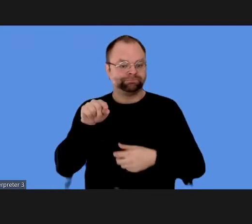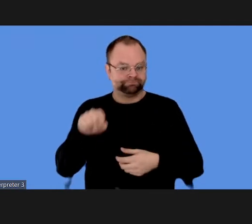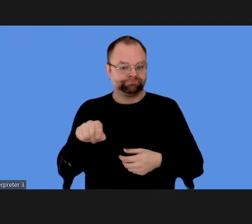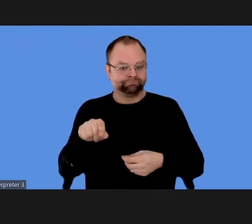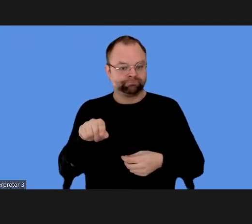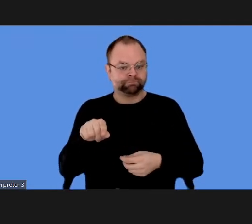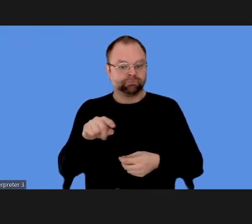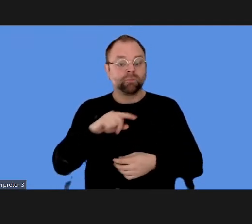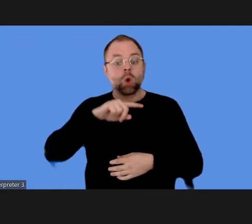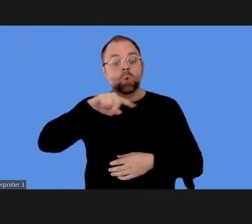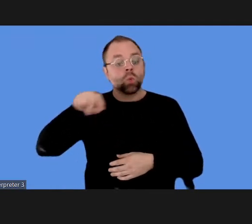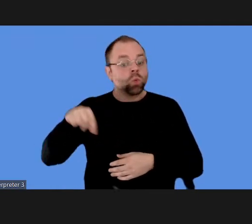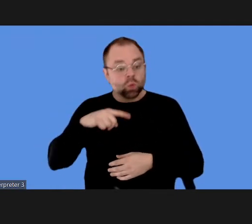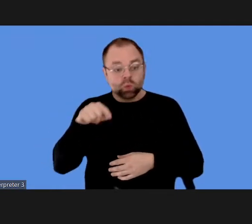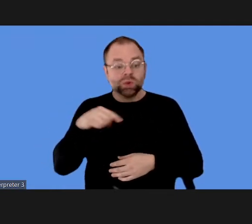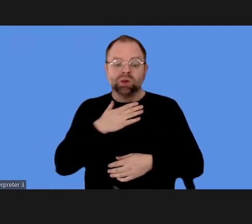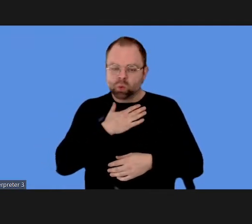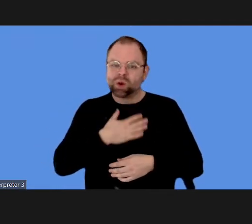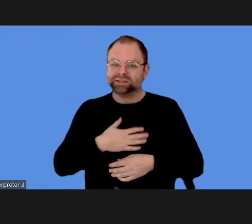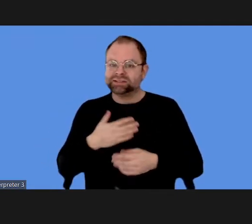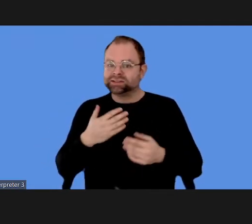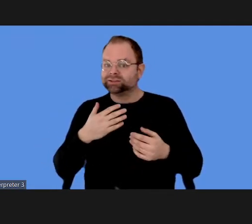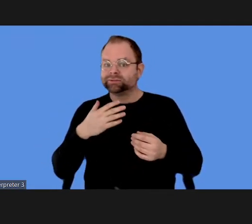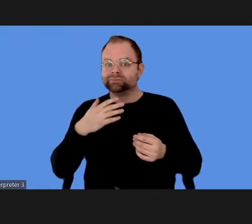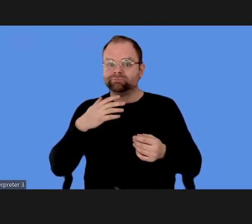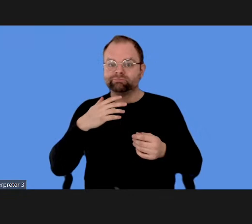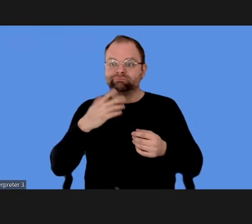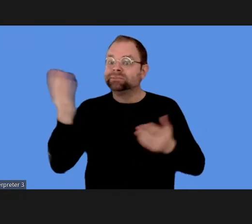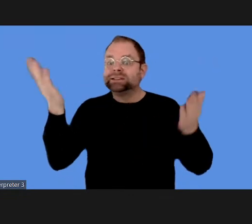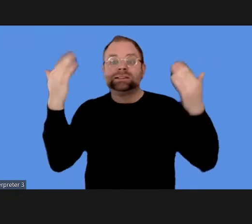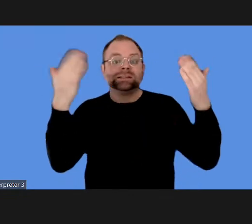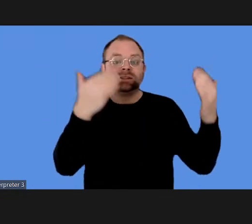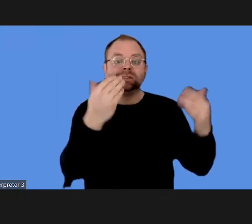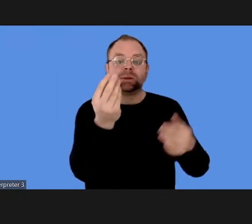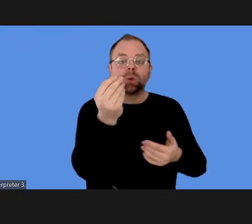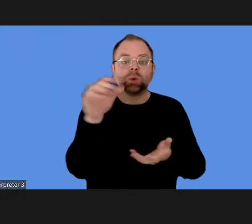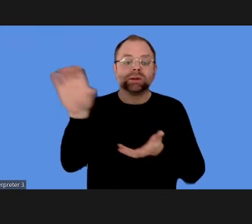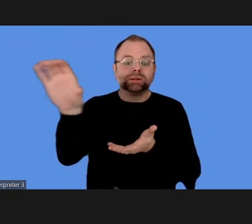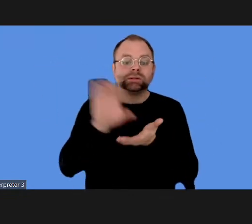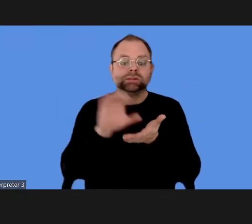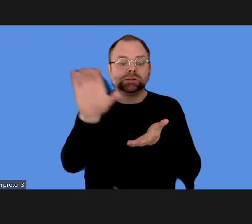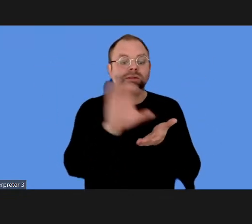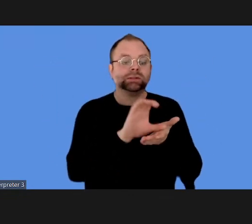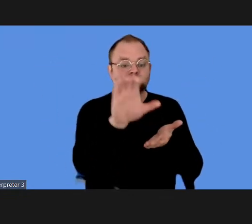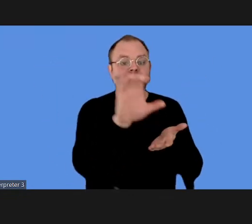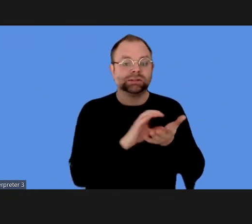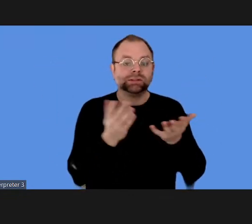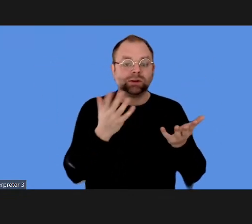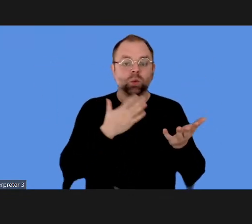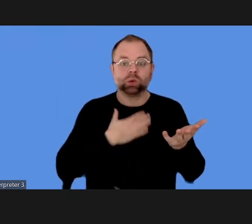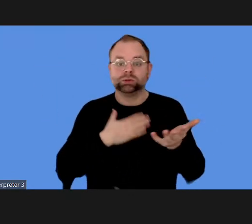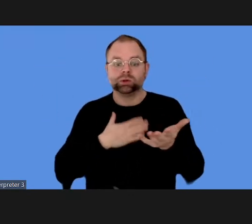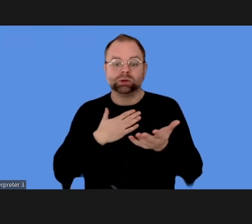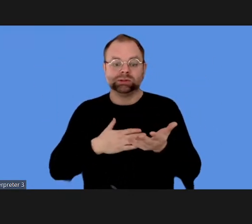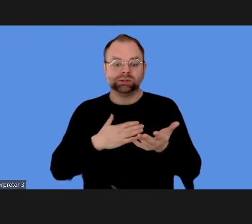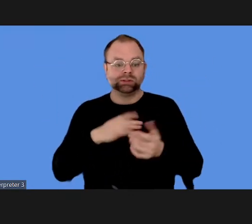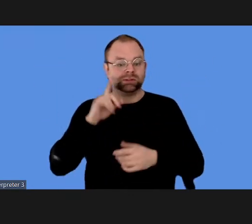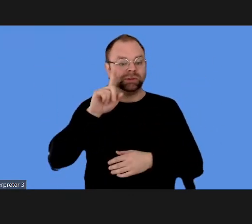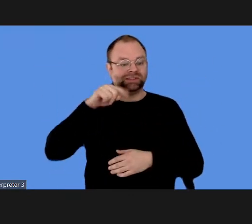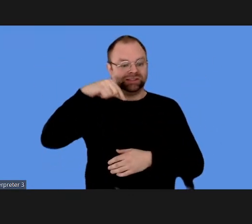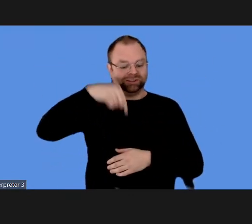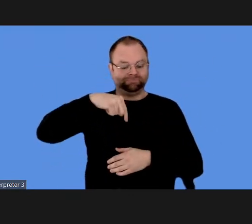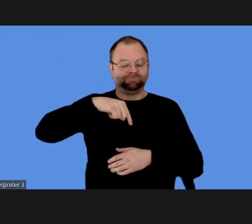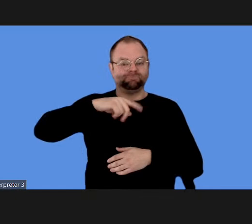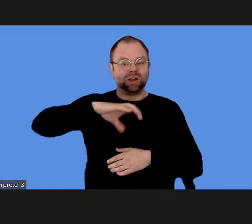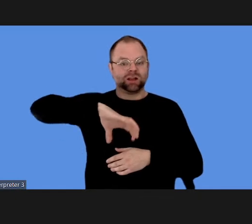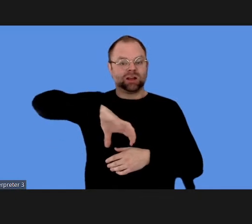generating mechanisms. More specifically, very challenging in the African context, especially